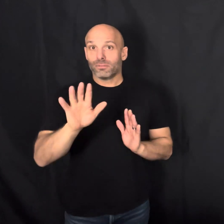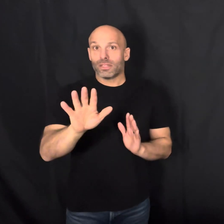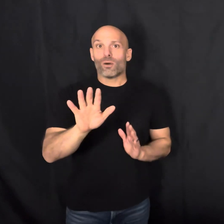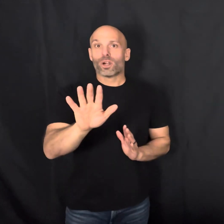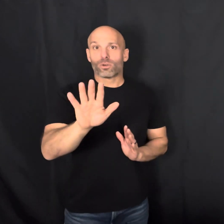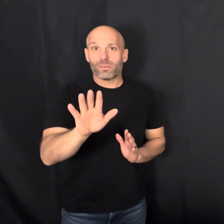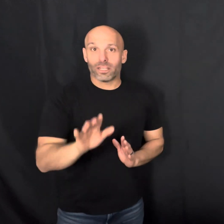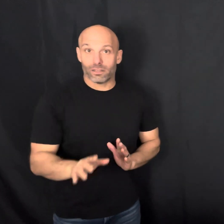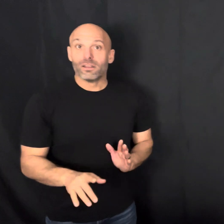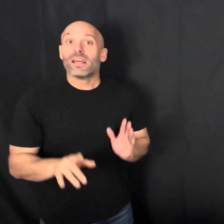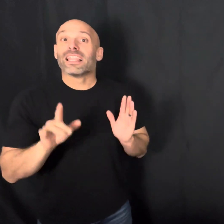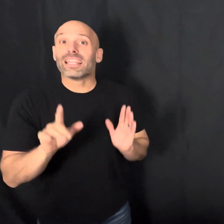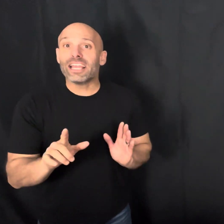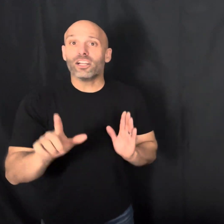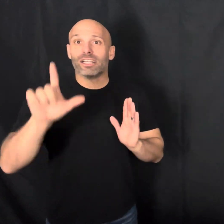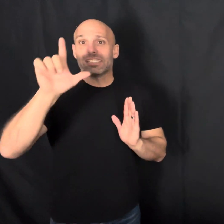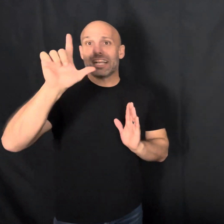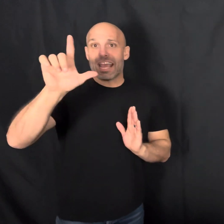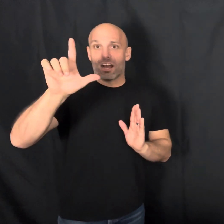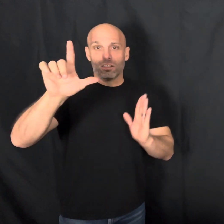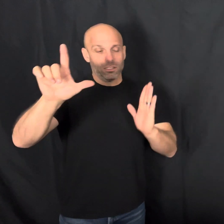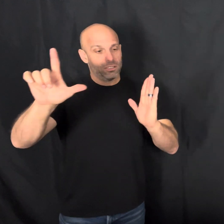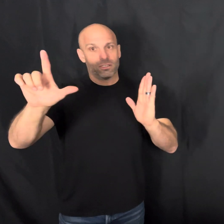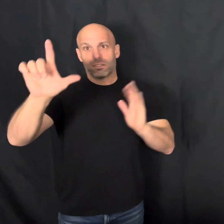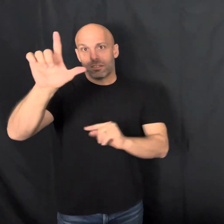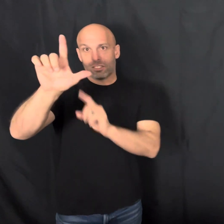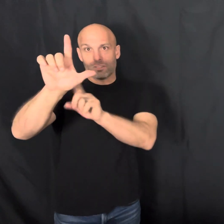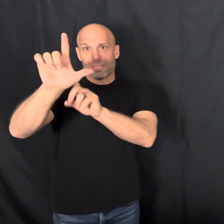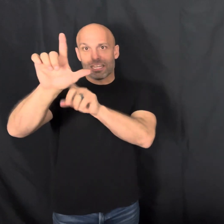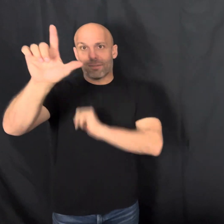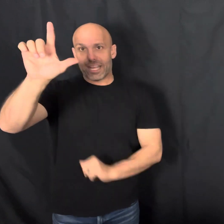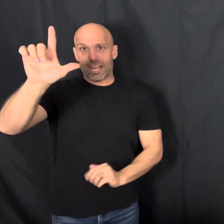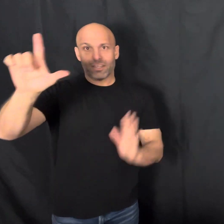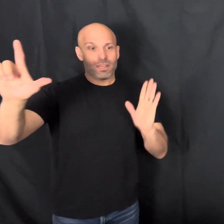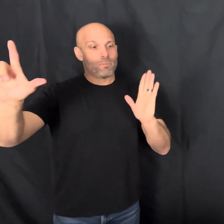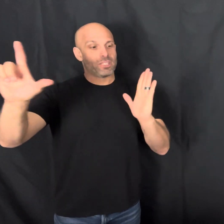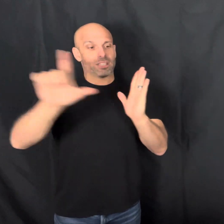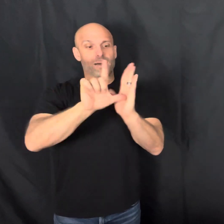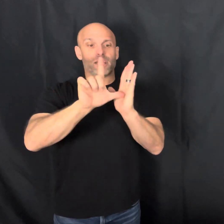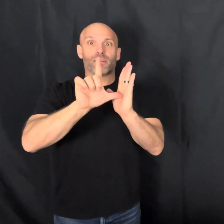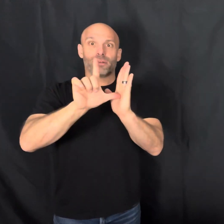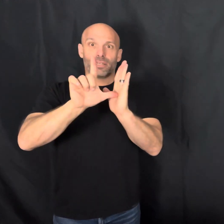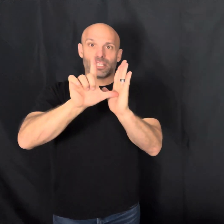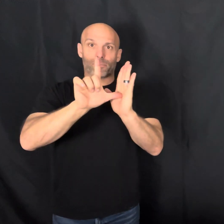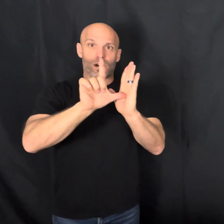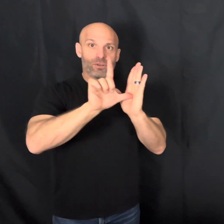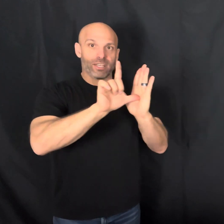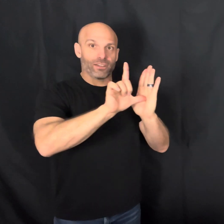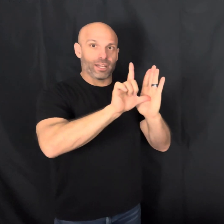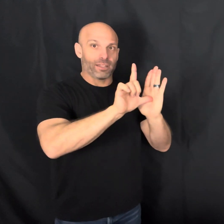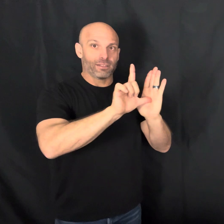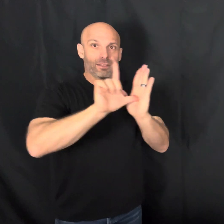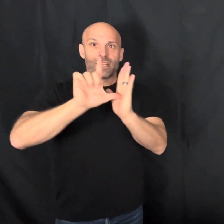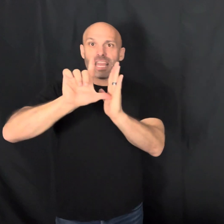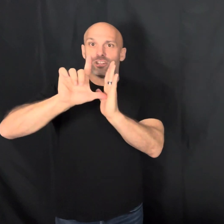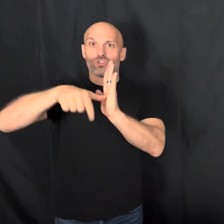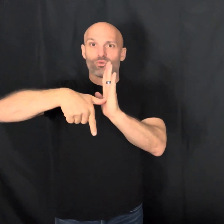now work with me here. Later is an L. This is my dominant hand. Put the thumb in the palm of the other hand and drop